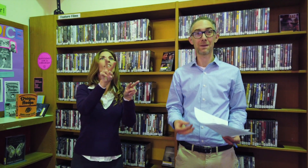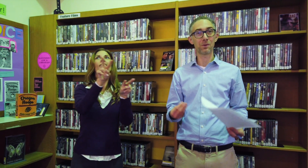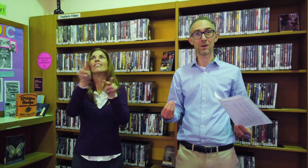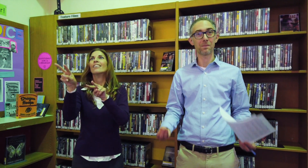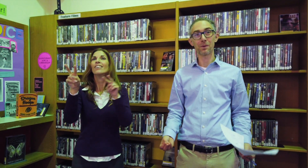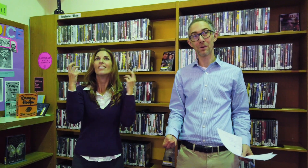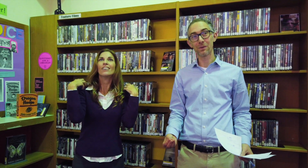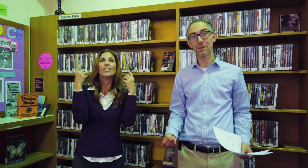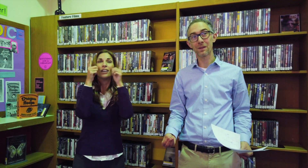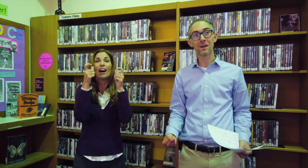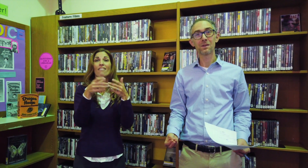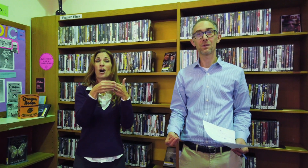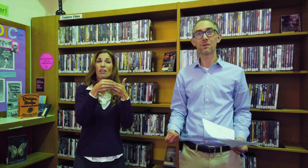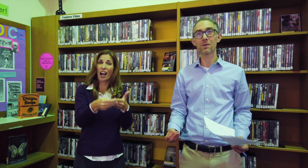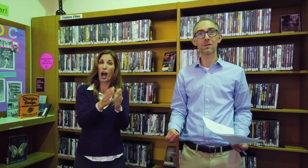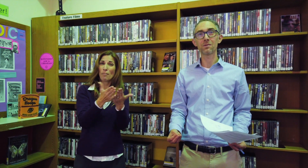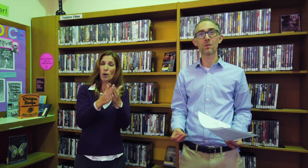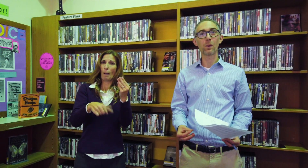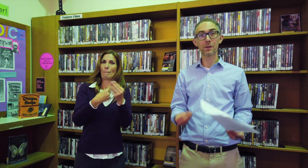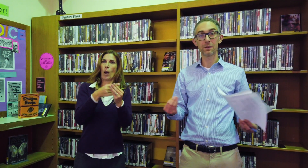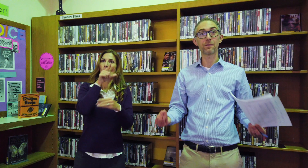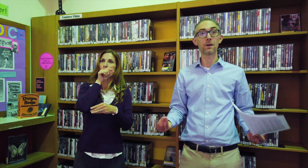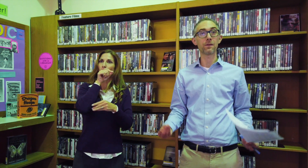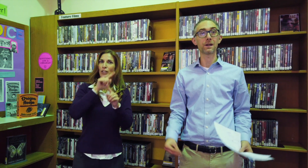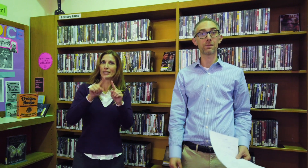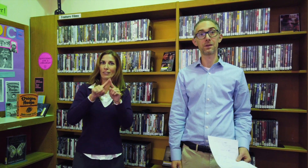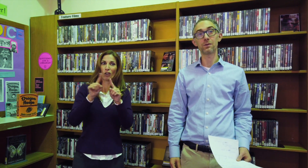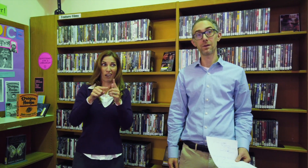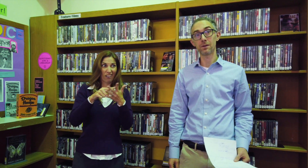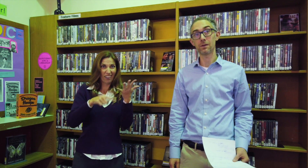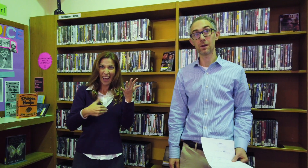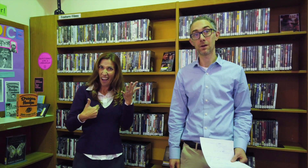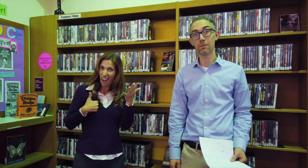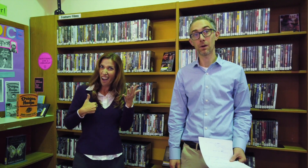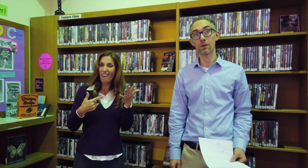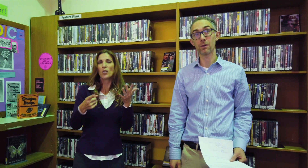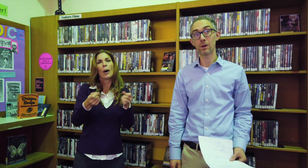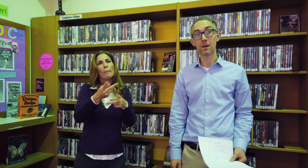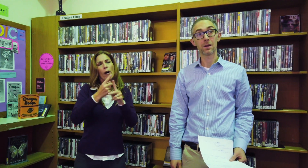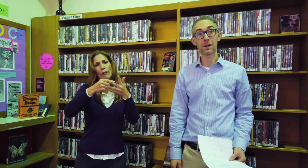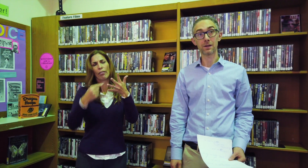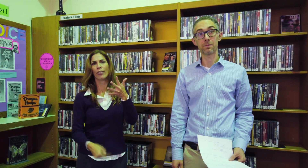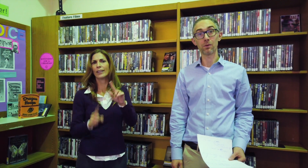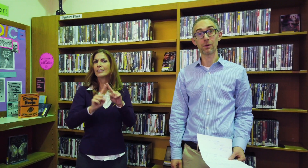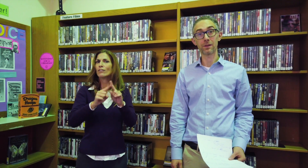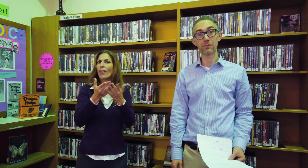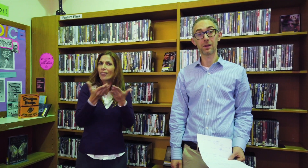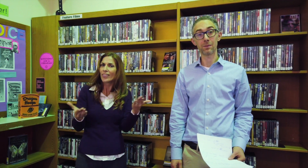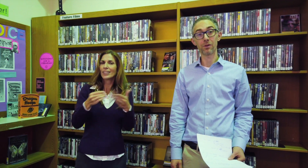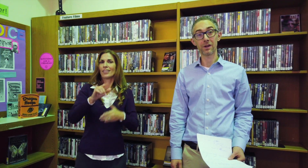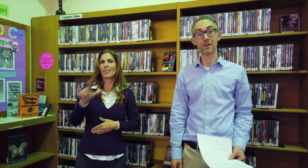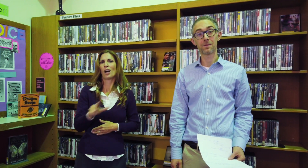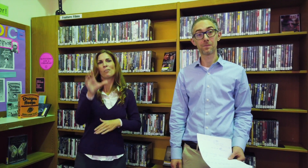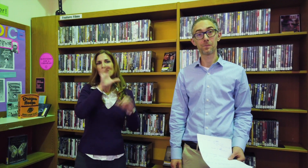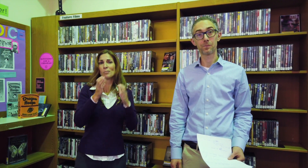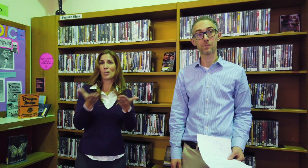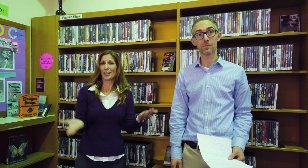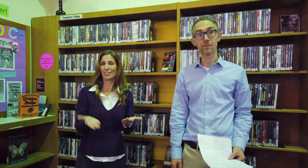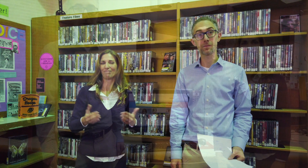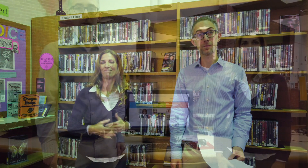a guidebook on birds. So there's a wealth of items that you can borrow and explore at the Free Library.